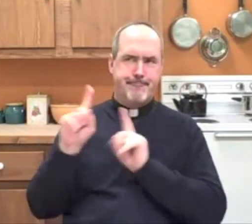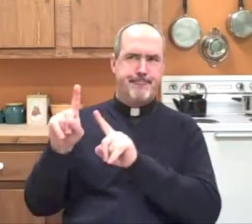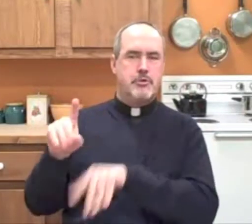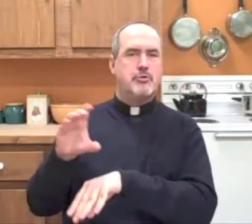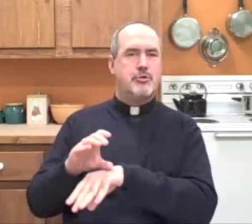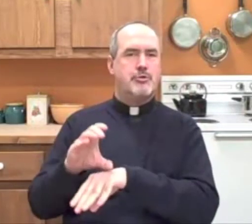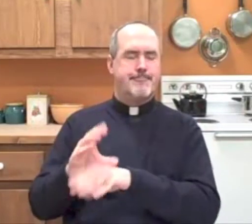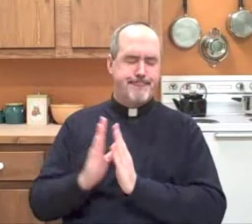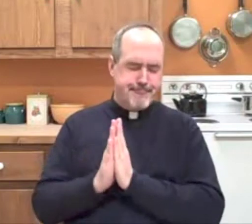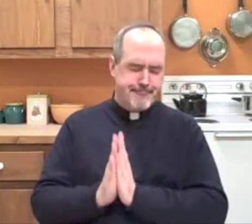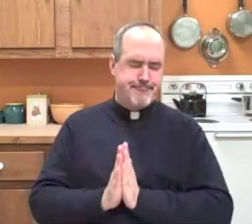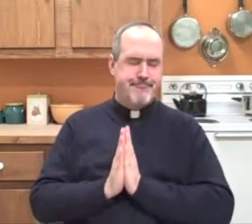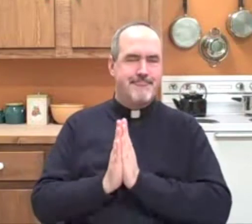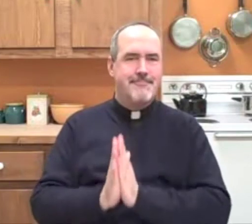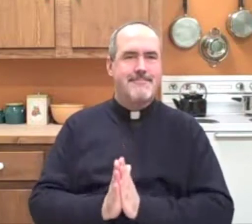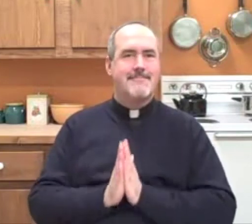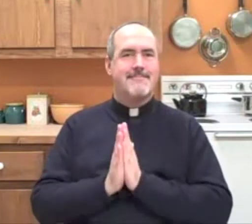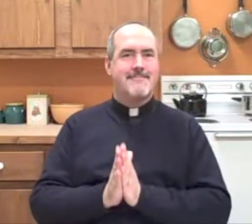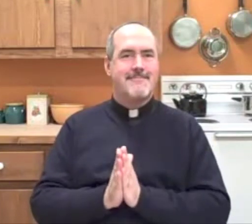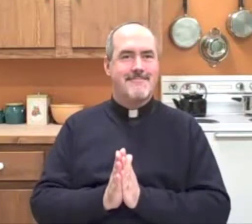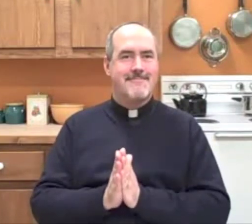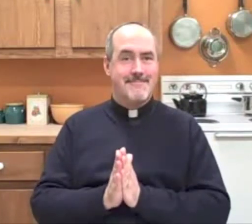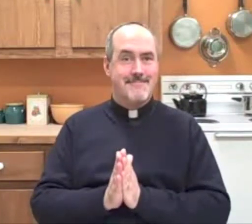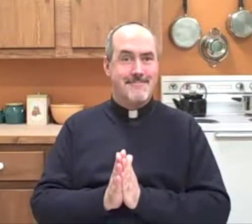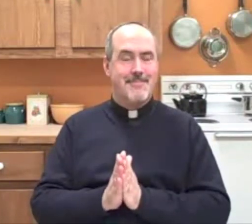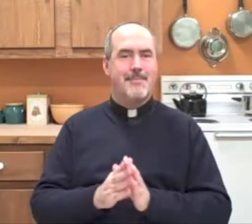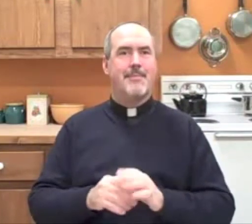to go to church and to pray religiously.